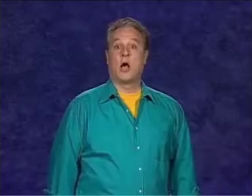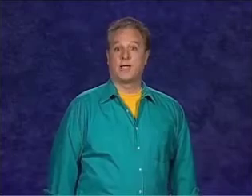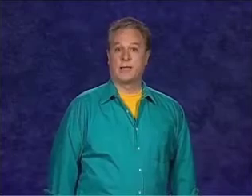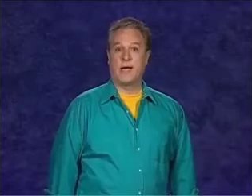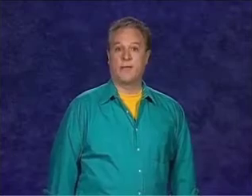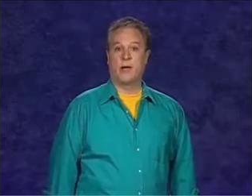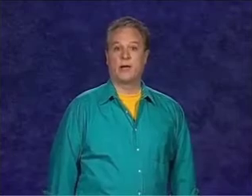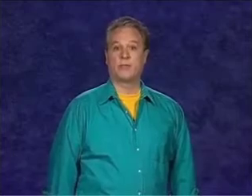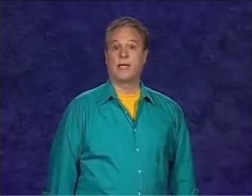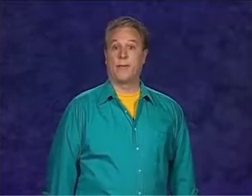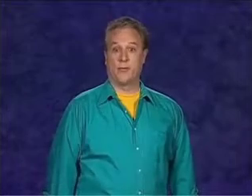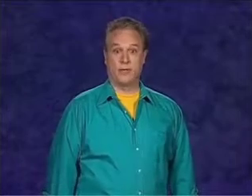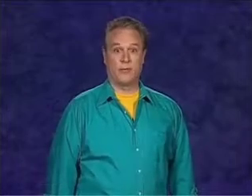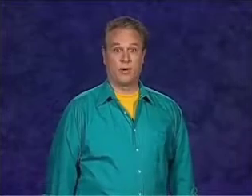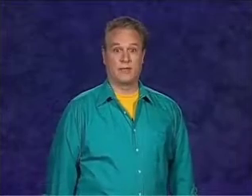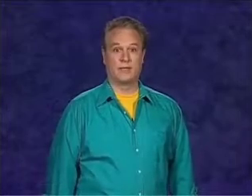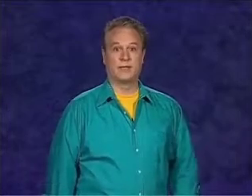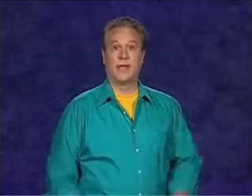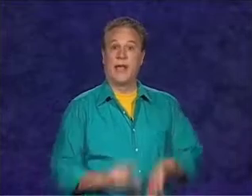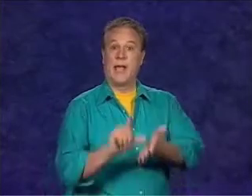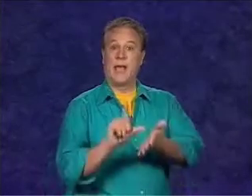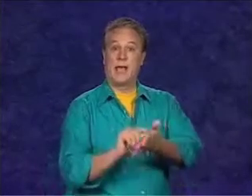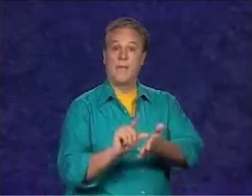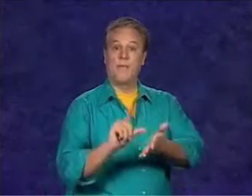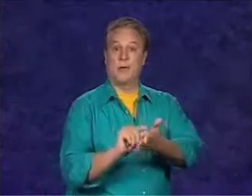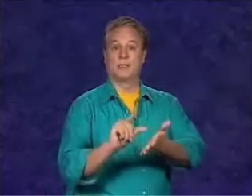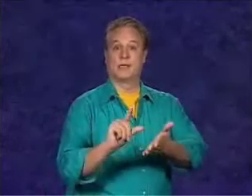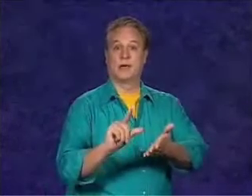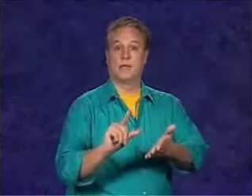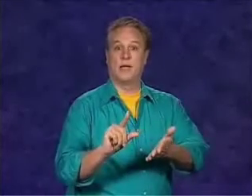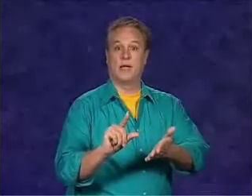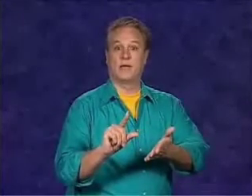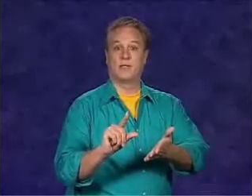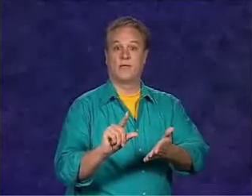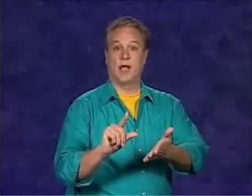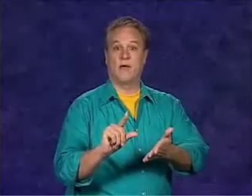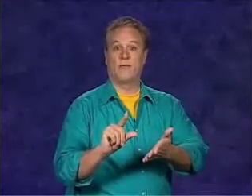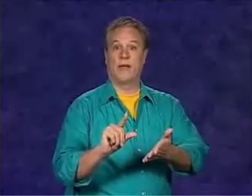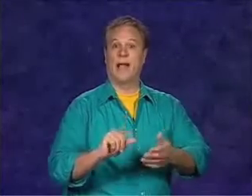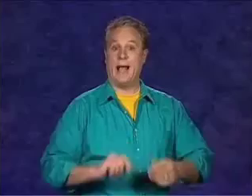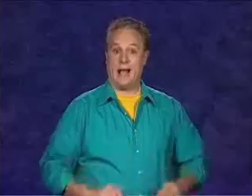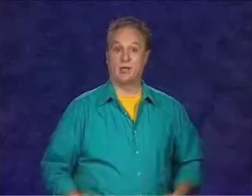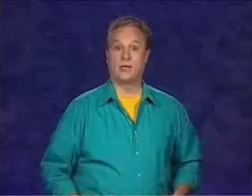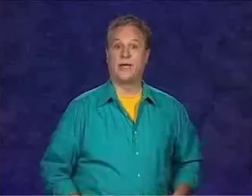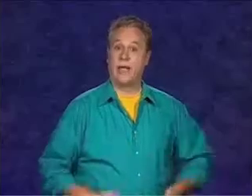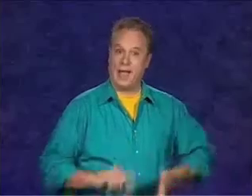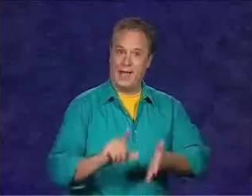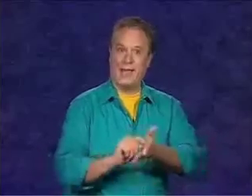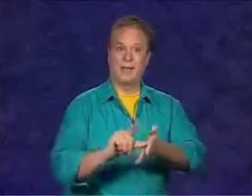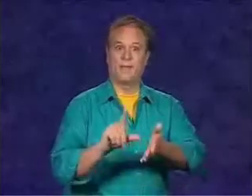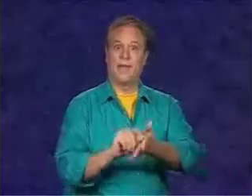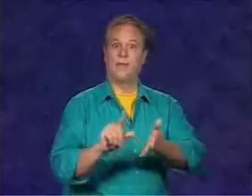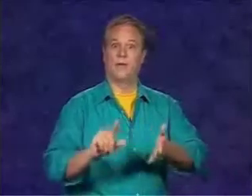On typewriters and printing presses, imprints of the letters of the alphabet actually hit the paper.